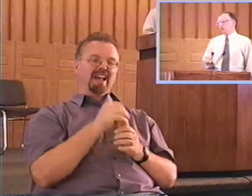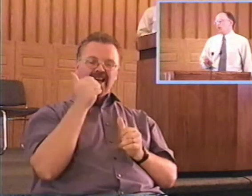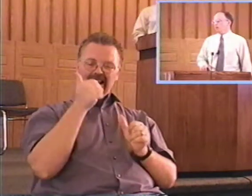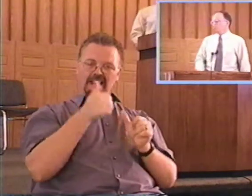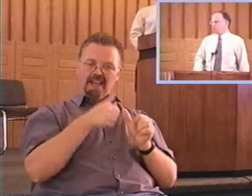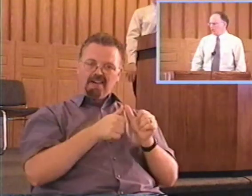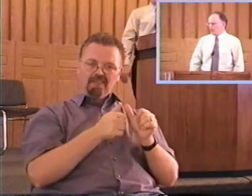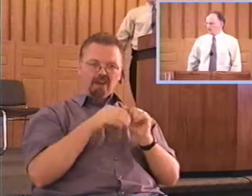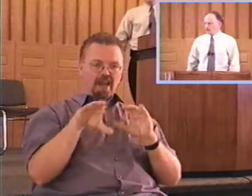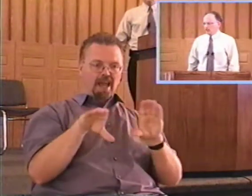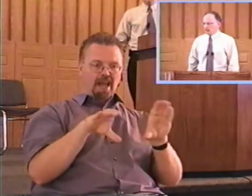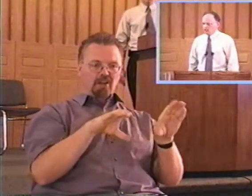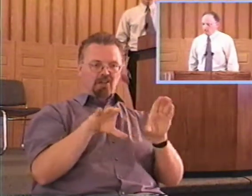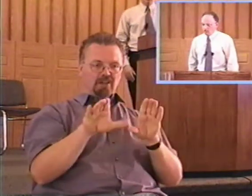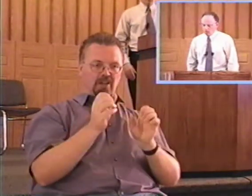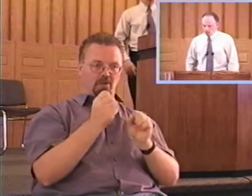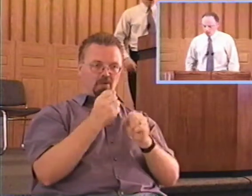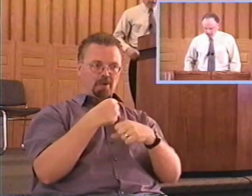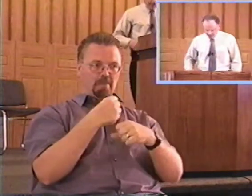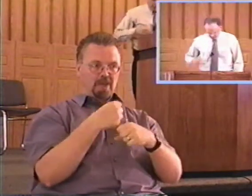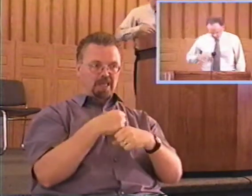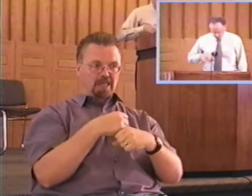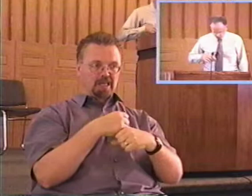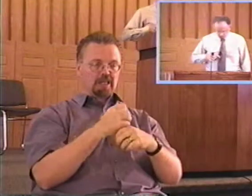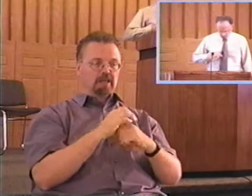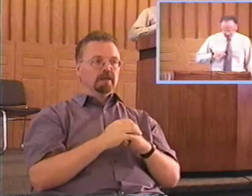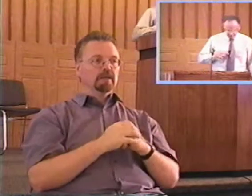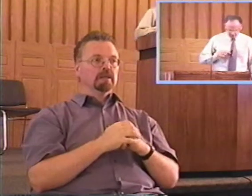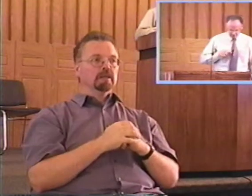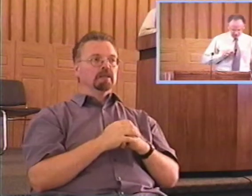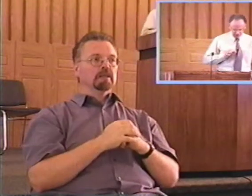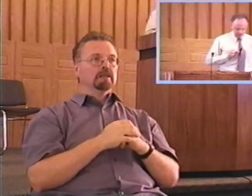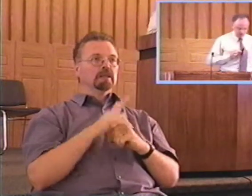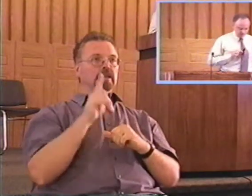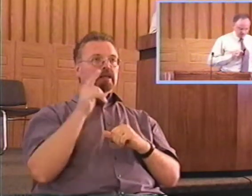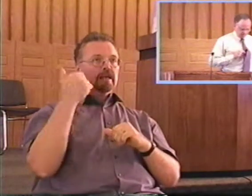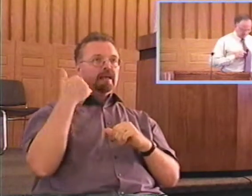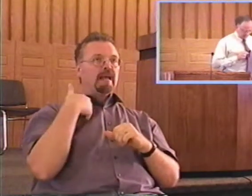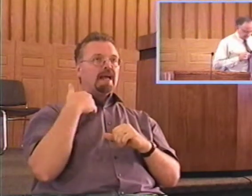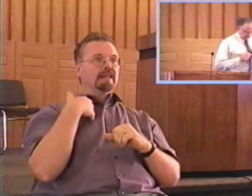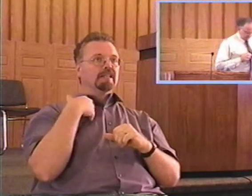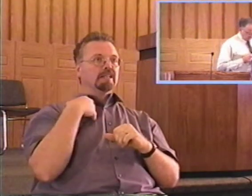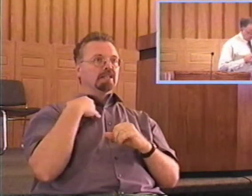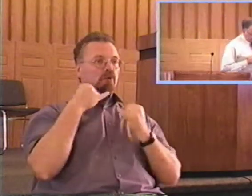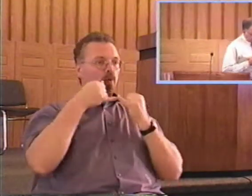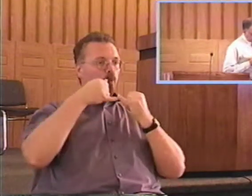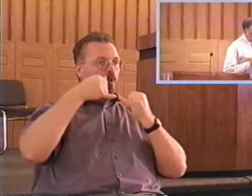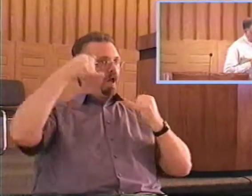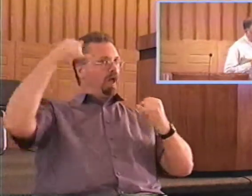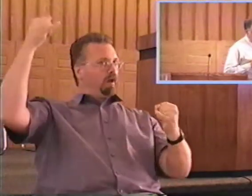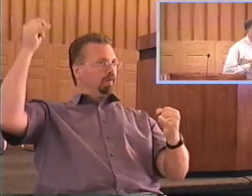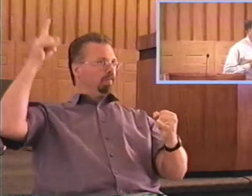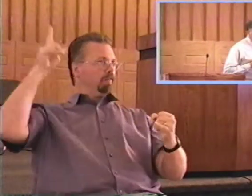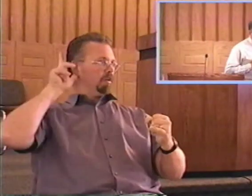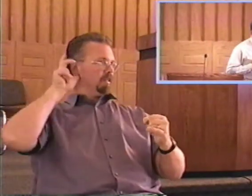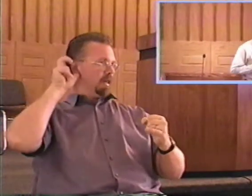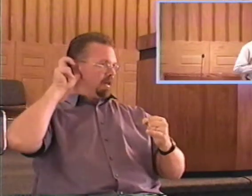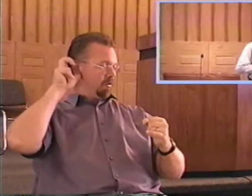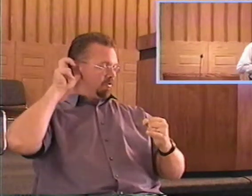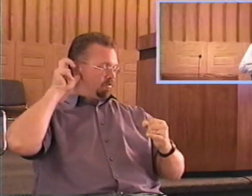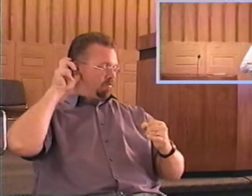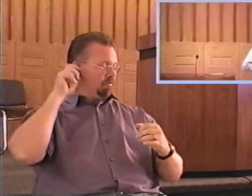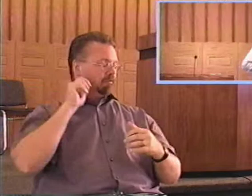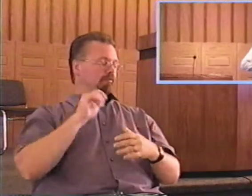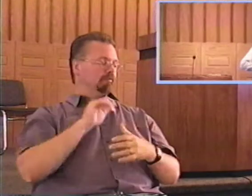action that you and I make. God has us wired for sound, kind of like a microphone. God has